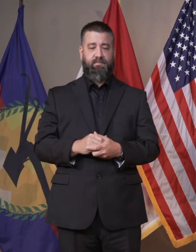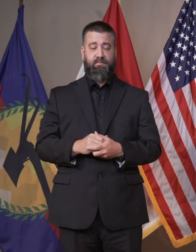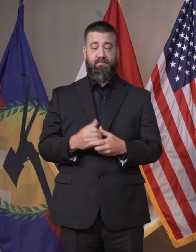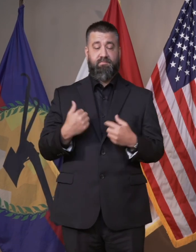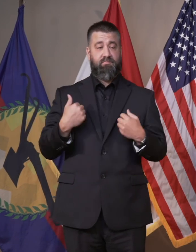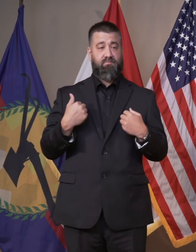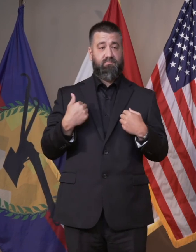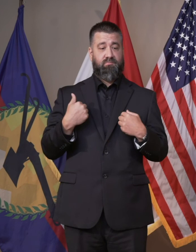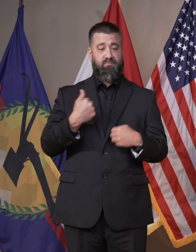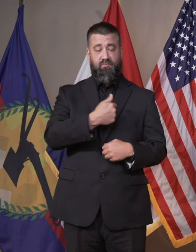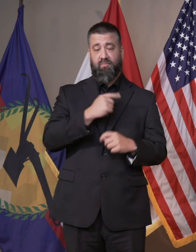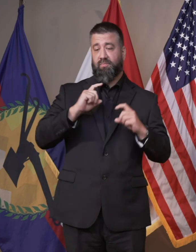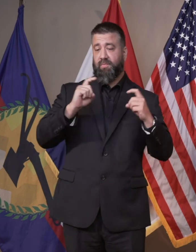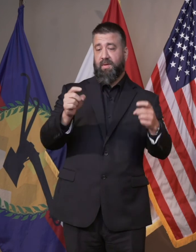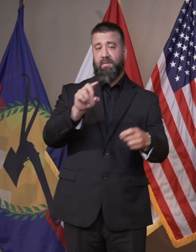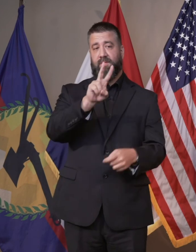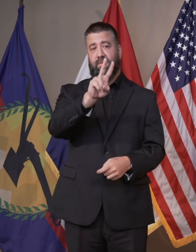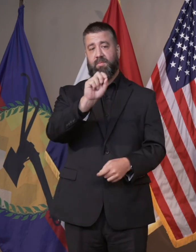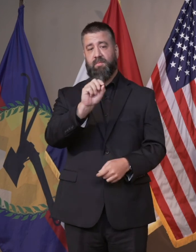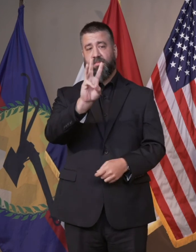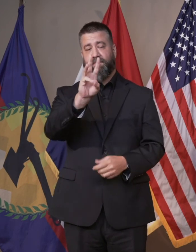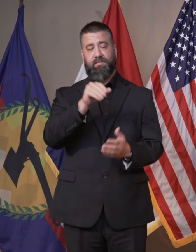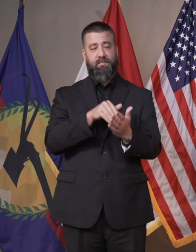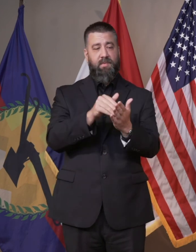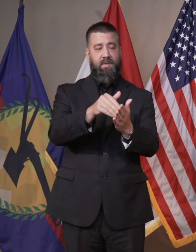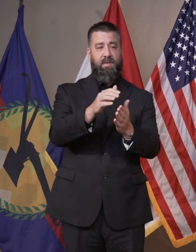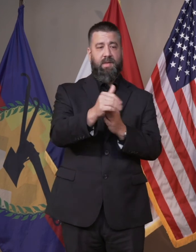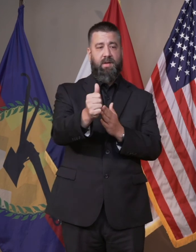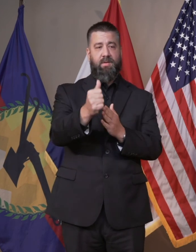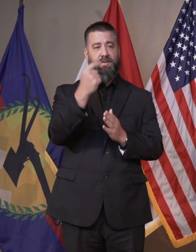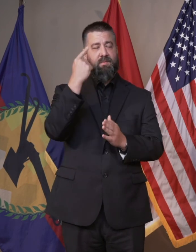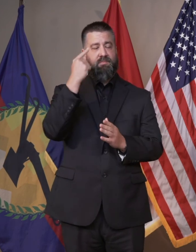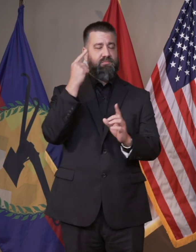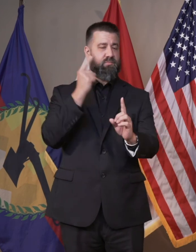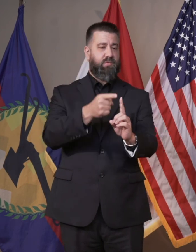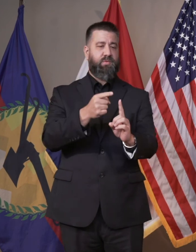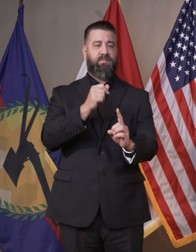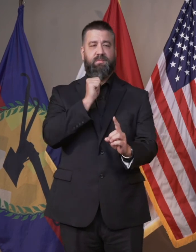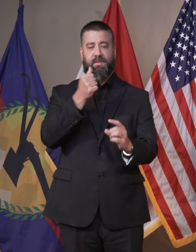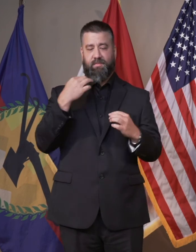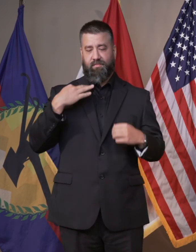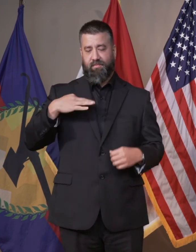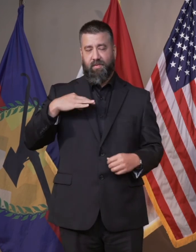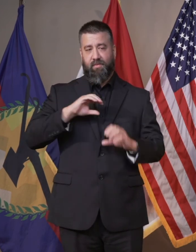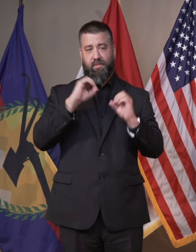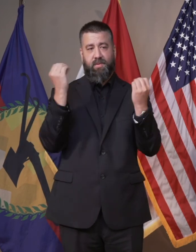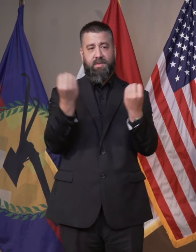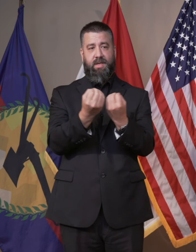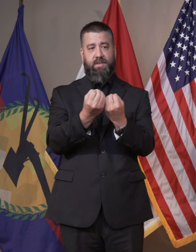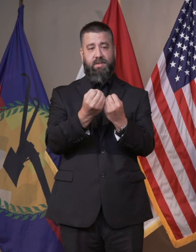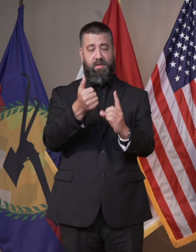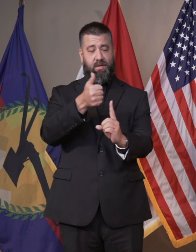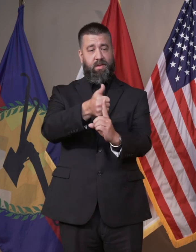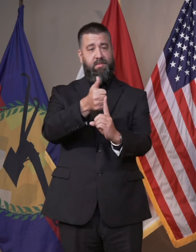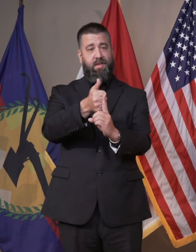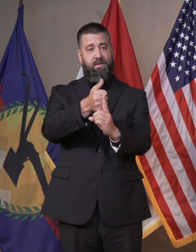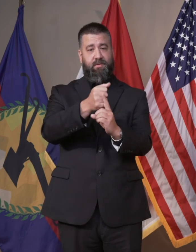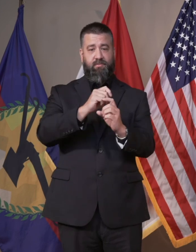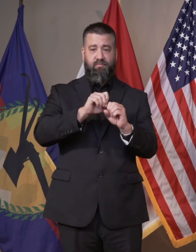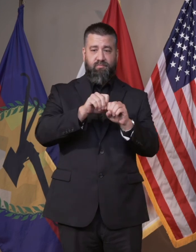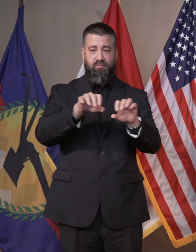million to nonprofits for food distribution, and we're extending the food distribution program through the end of the